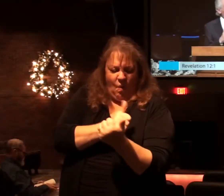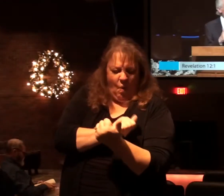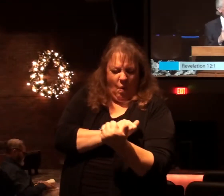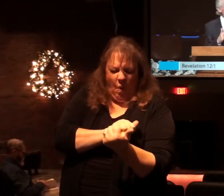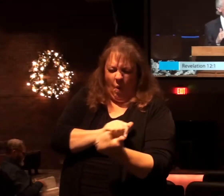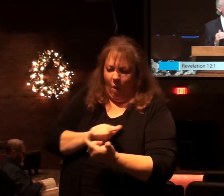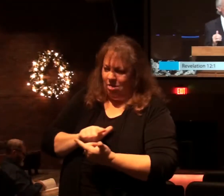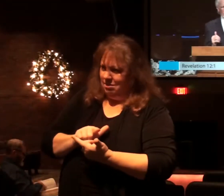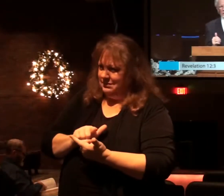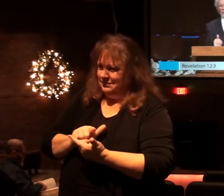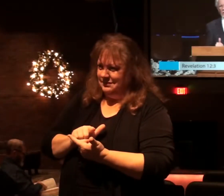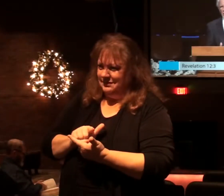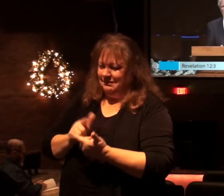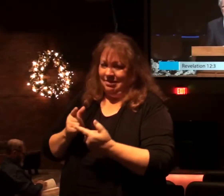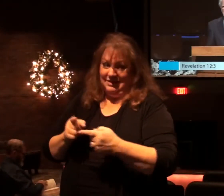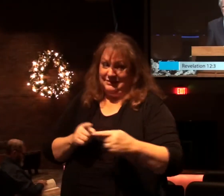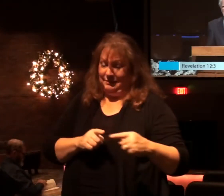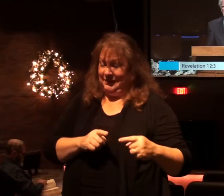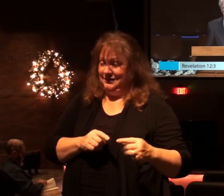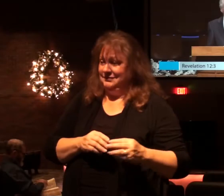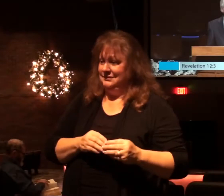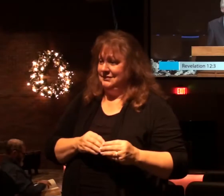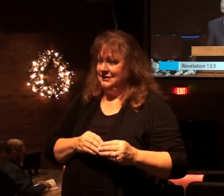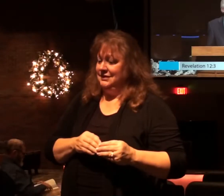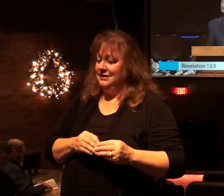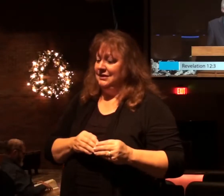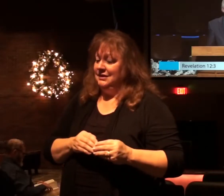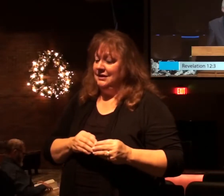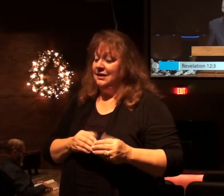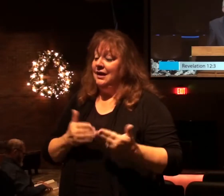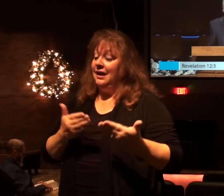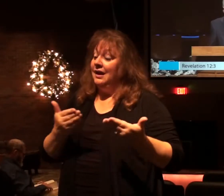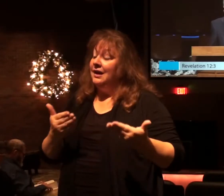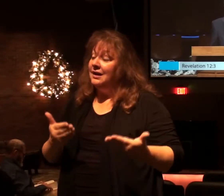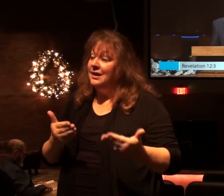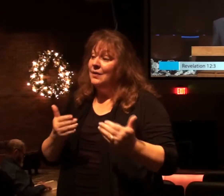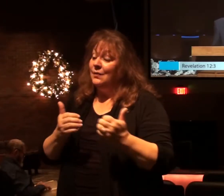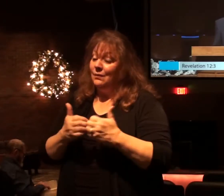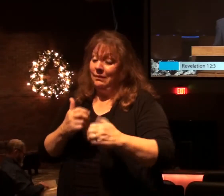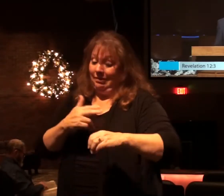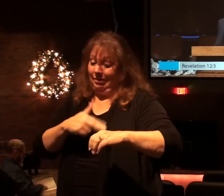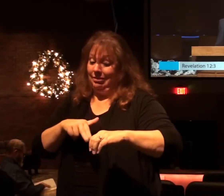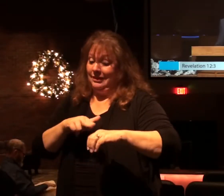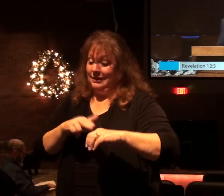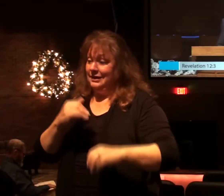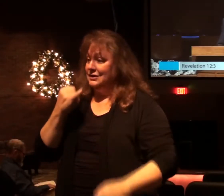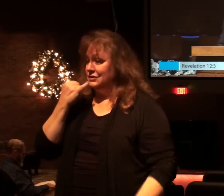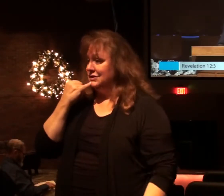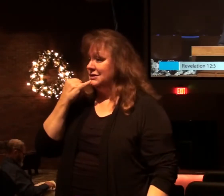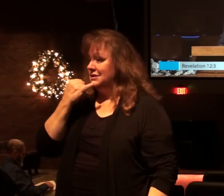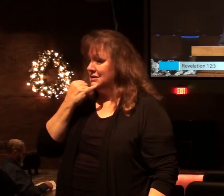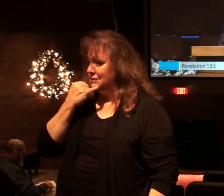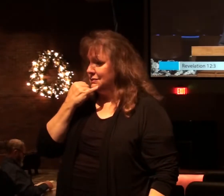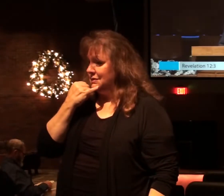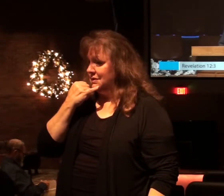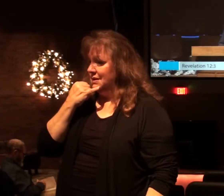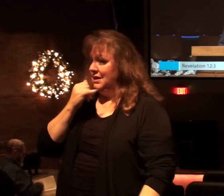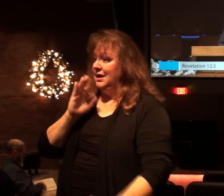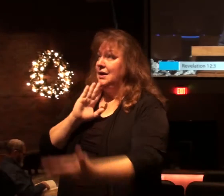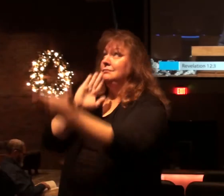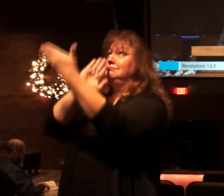all that is going on, particularly here with the nation Israel in the opposition to